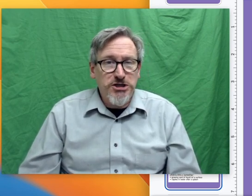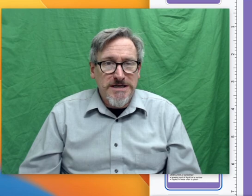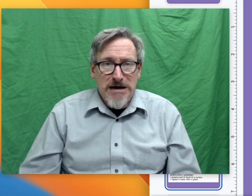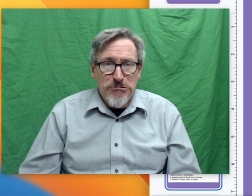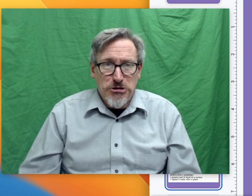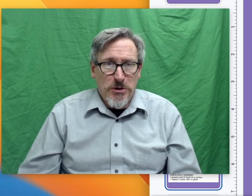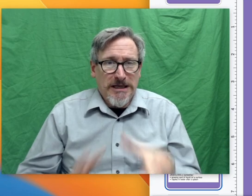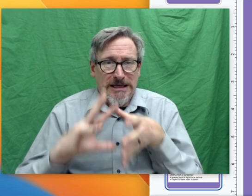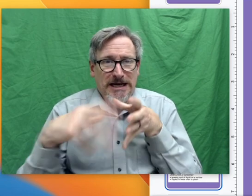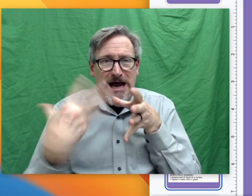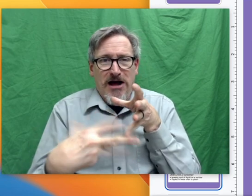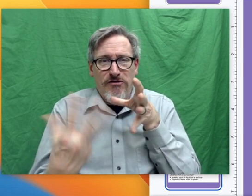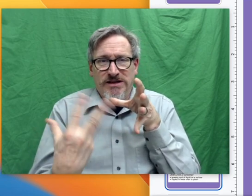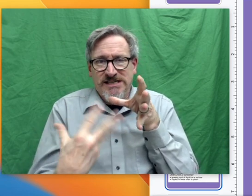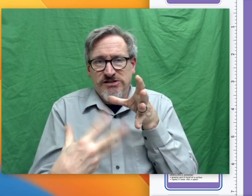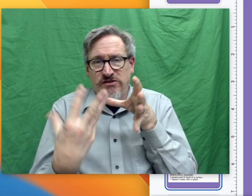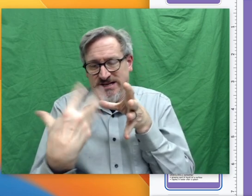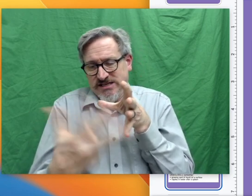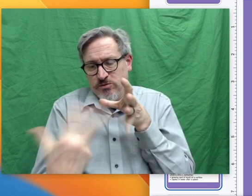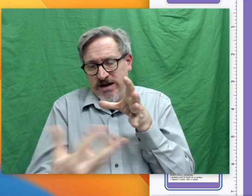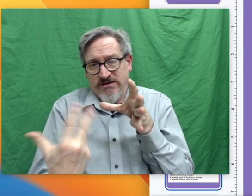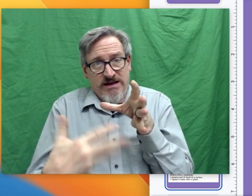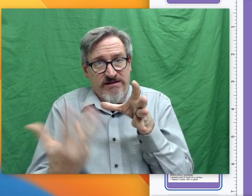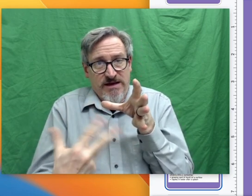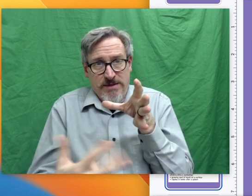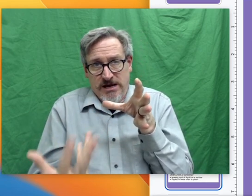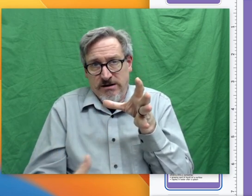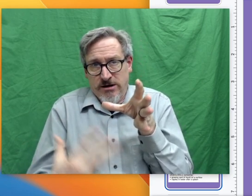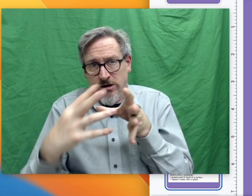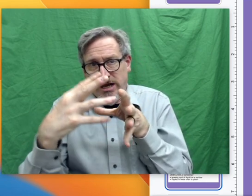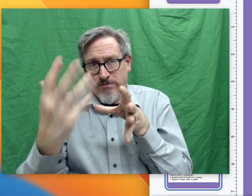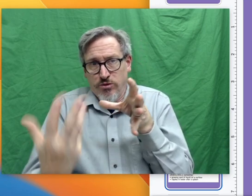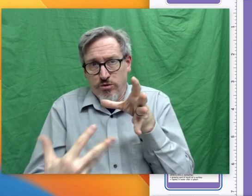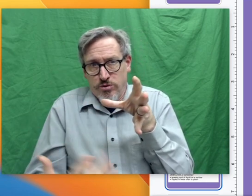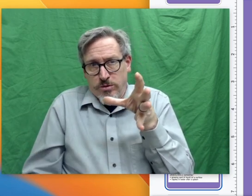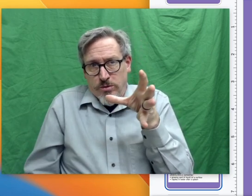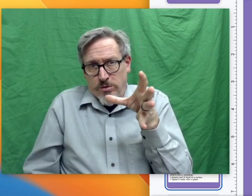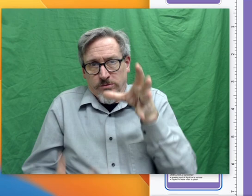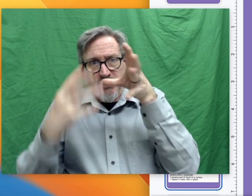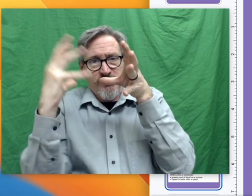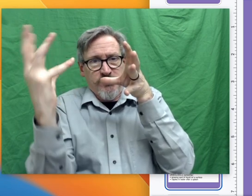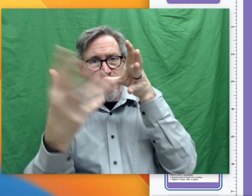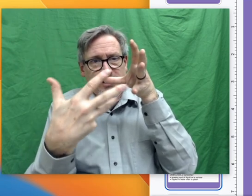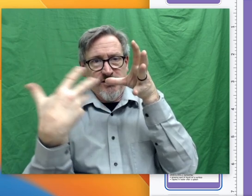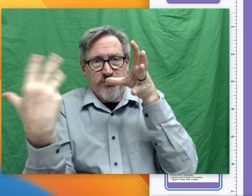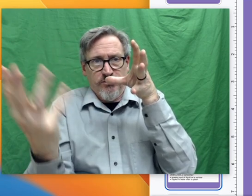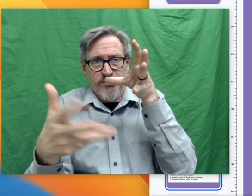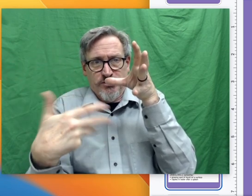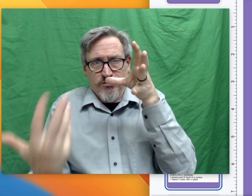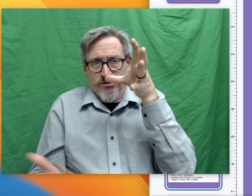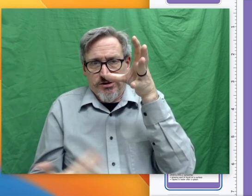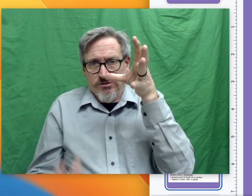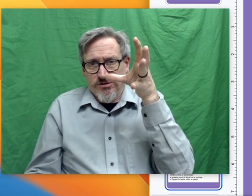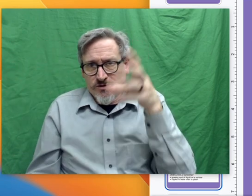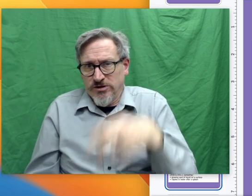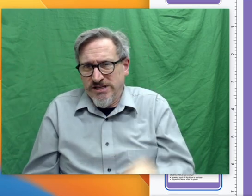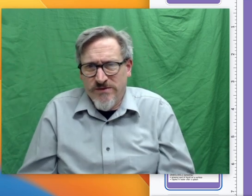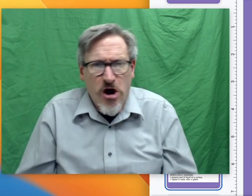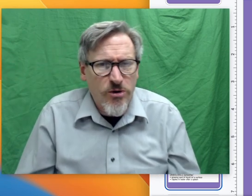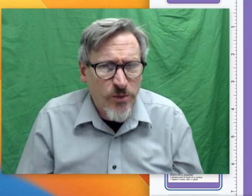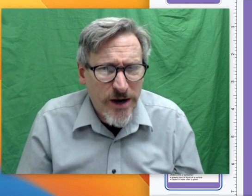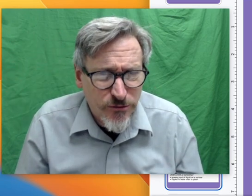Flushed down a toilet, like this is what I think they mean, like right? So it's going in a circle, circle, circle, circle.